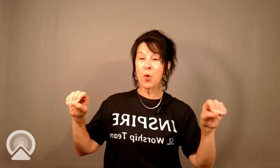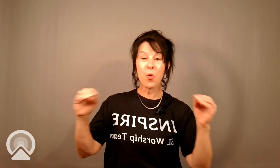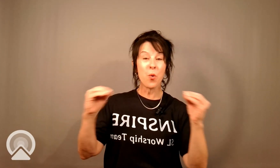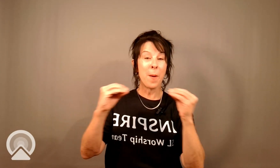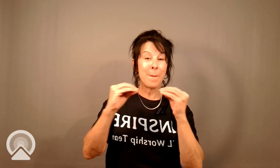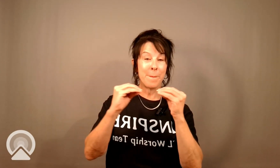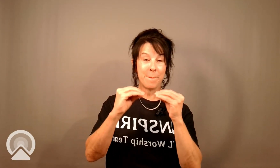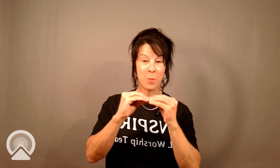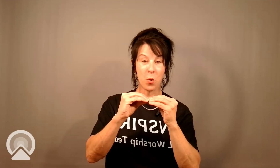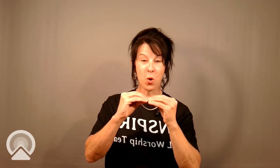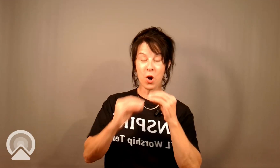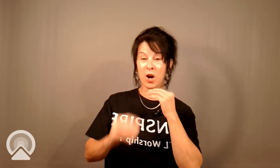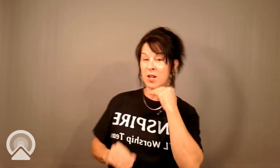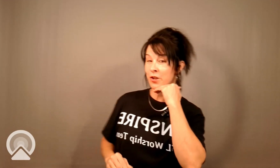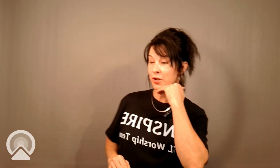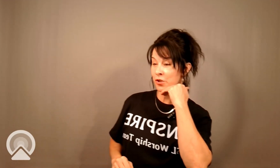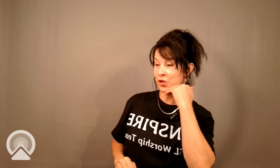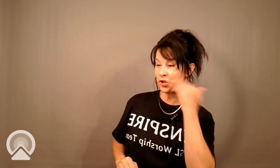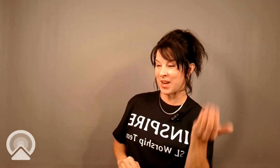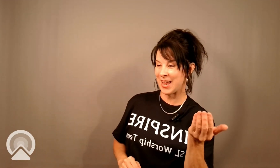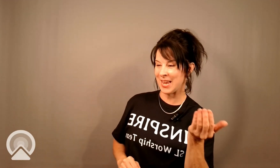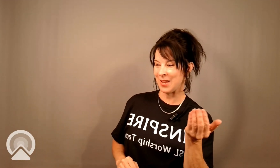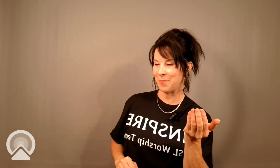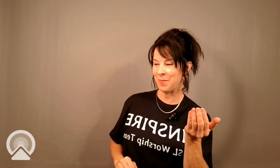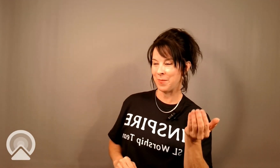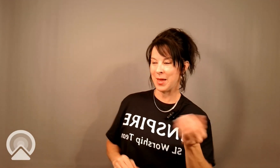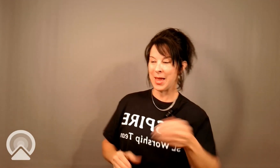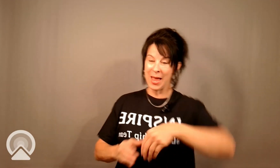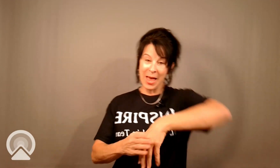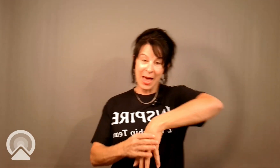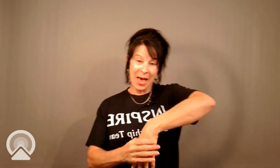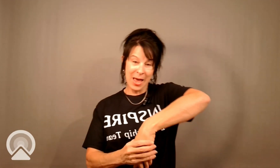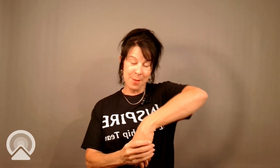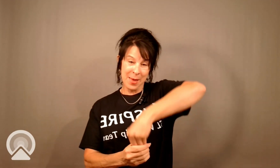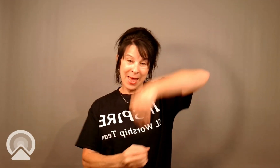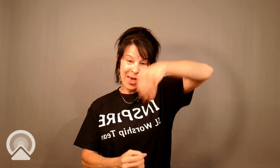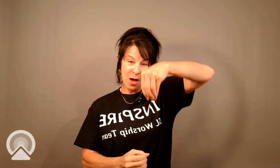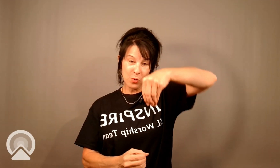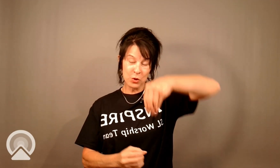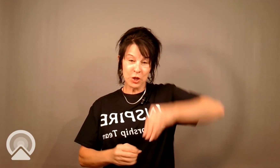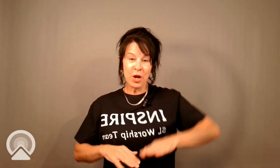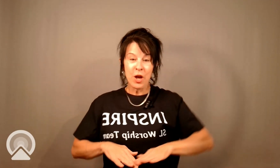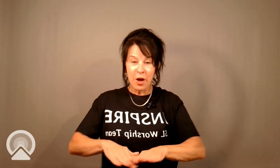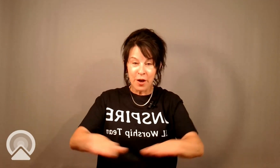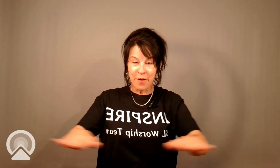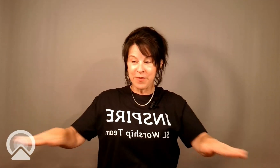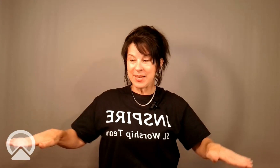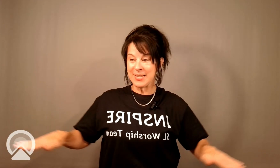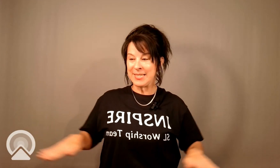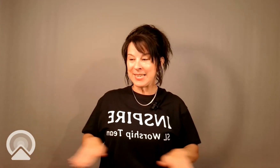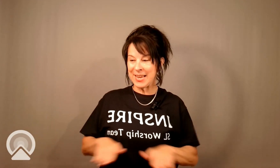No more shame. I'm out of the